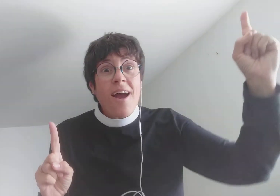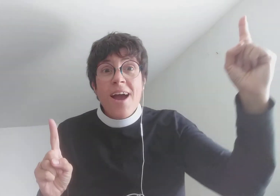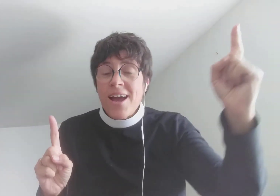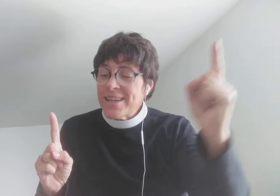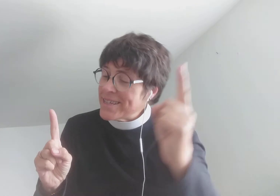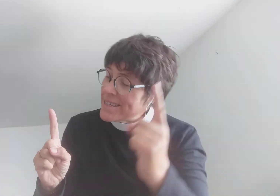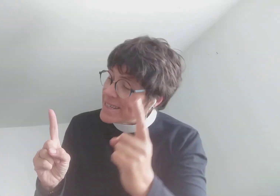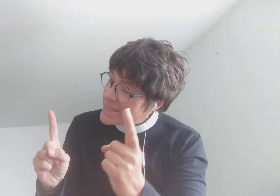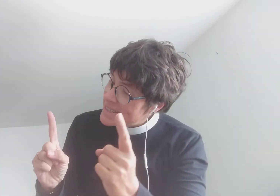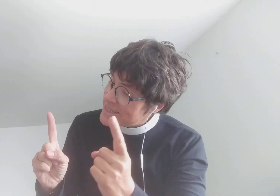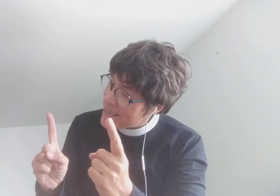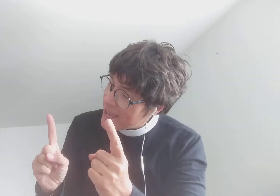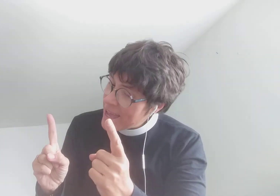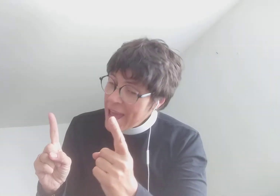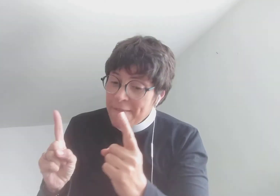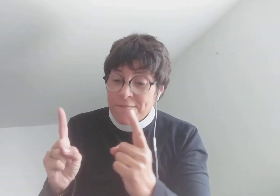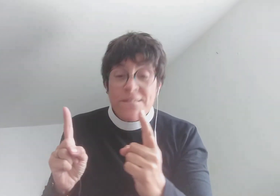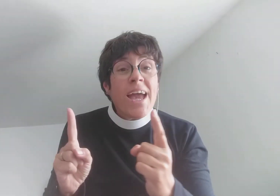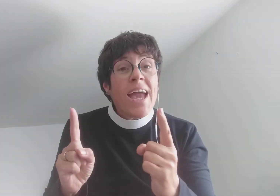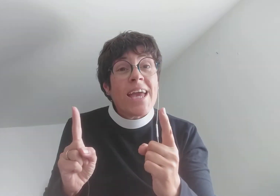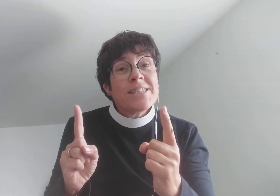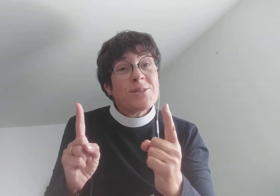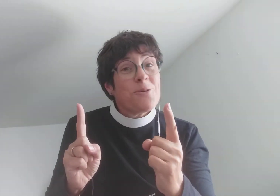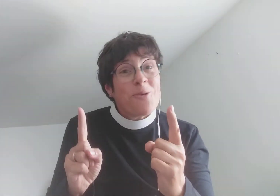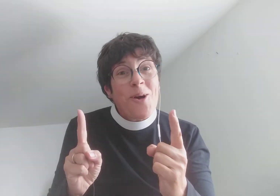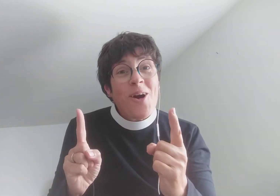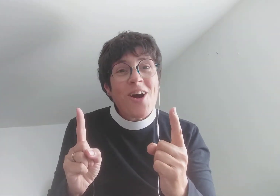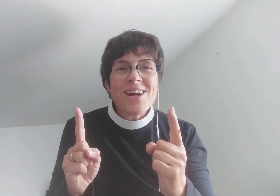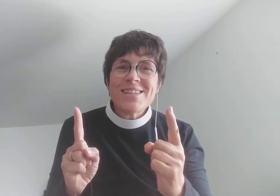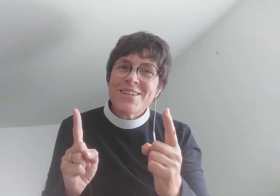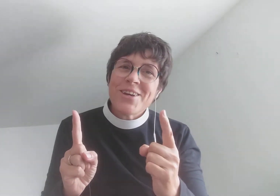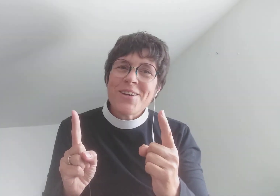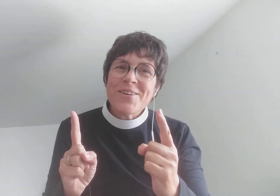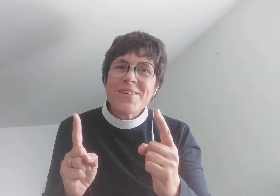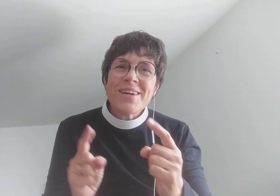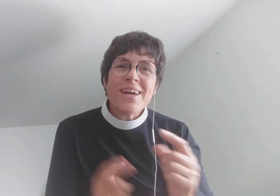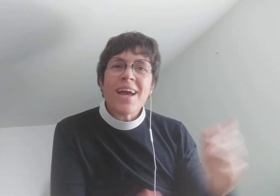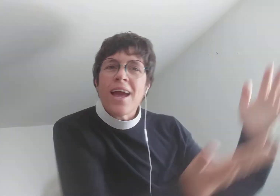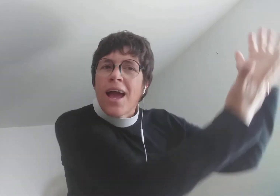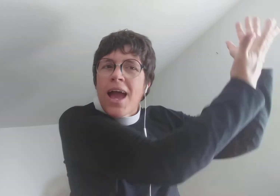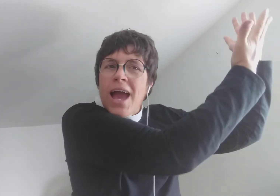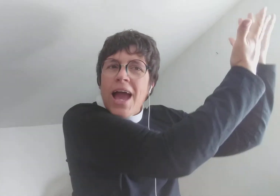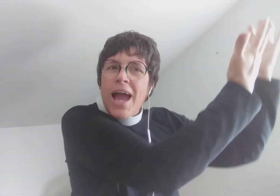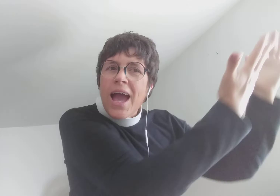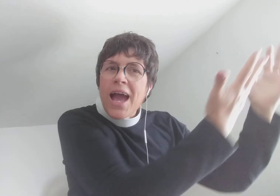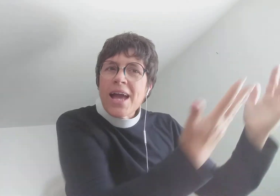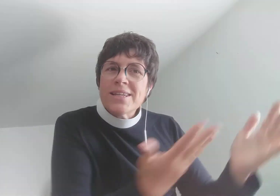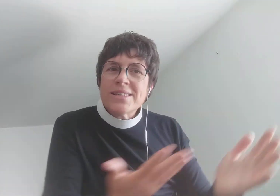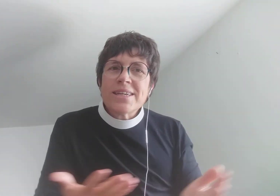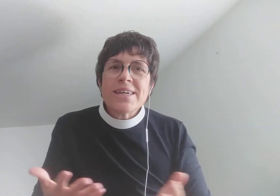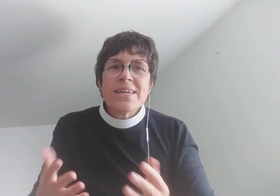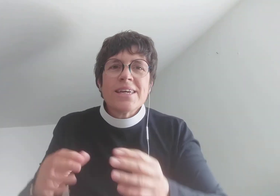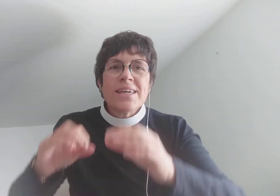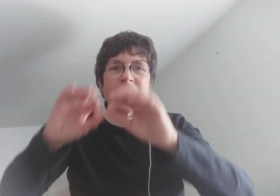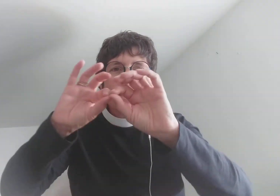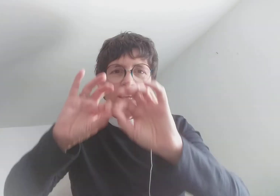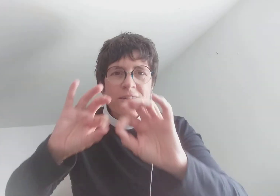turn his face toward you and give